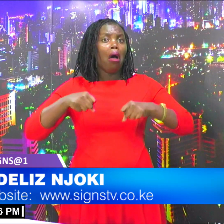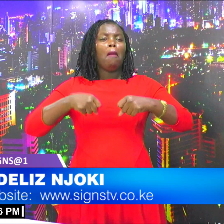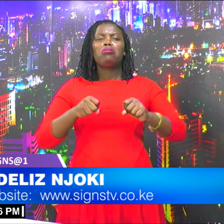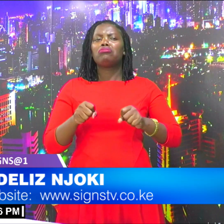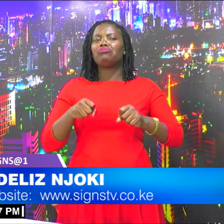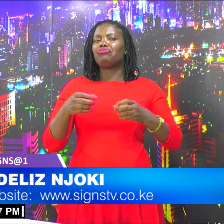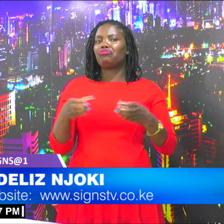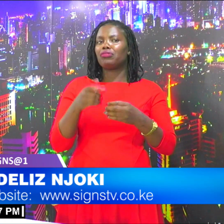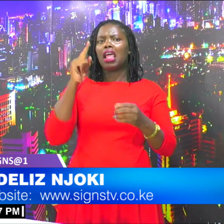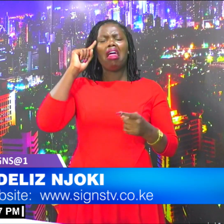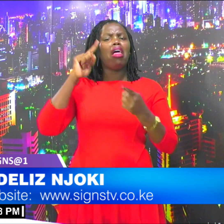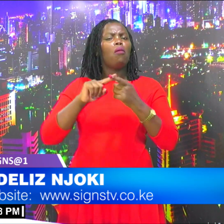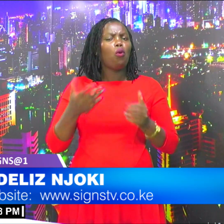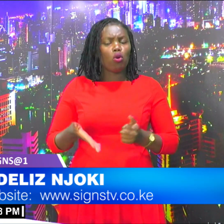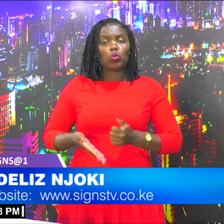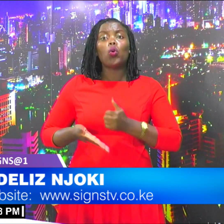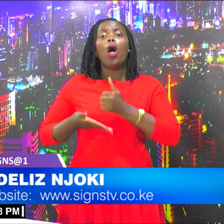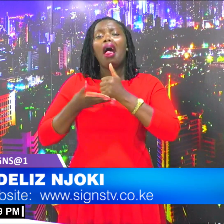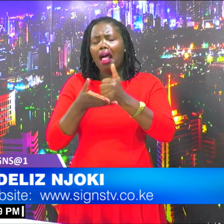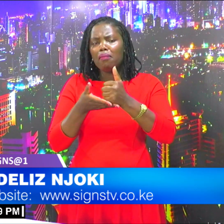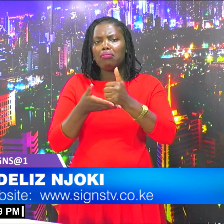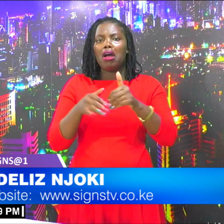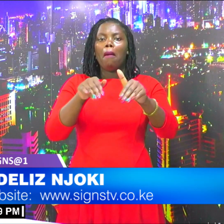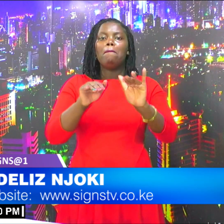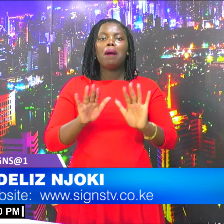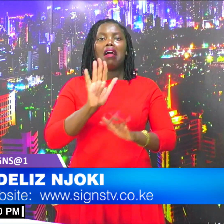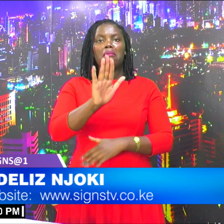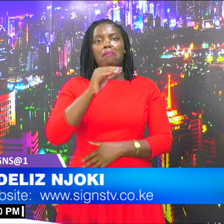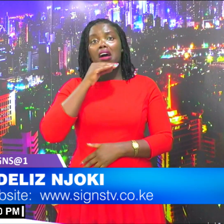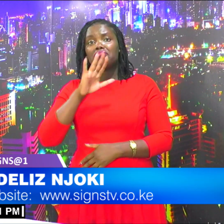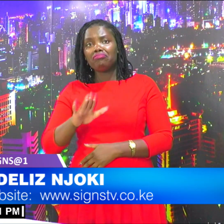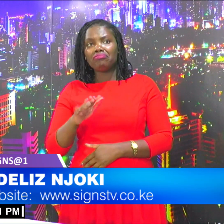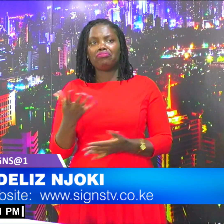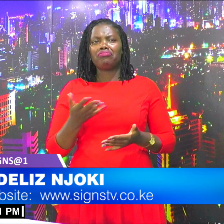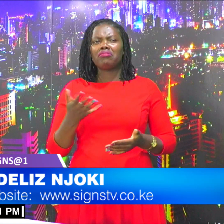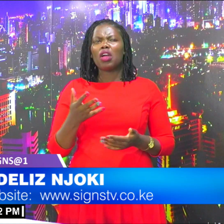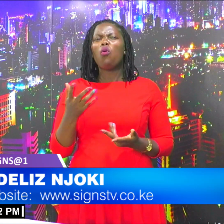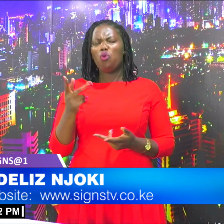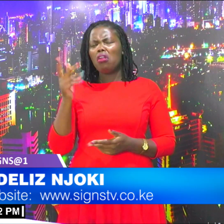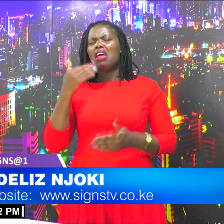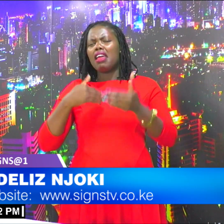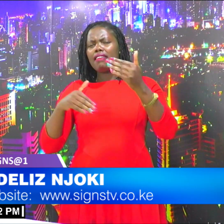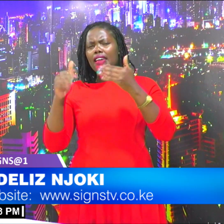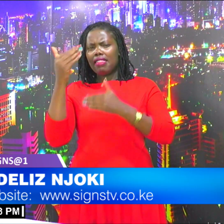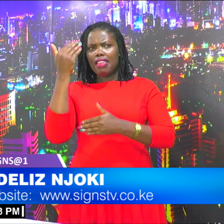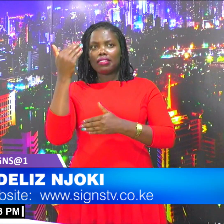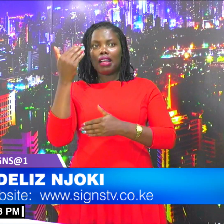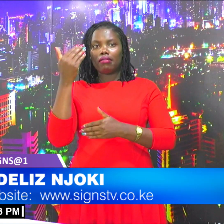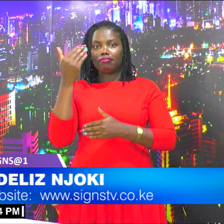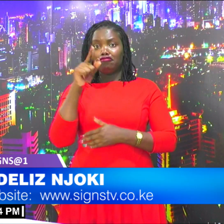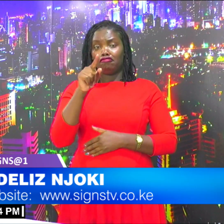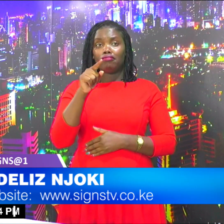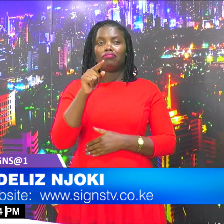450,000 from Boda Boda riders to help bury their kin who has been at the Kenyatta